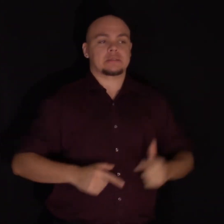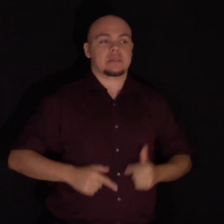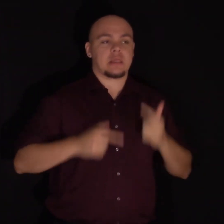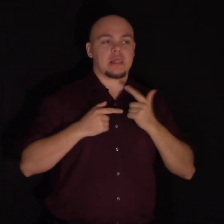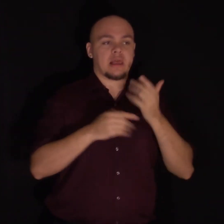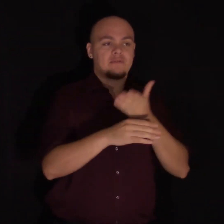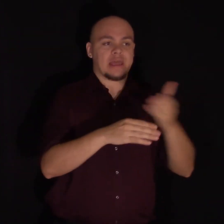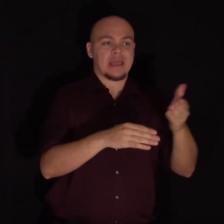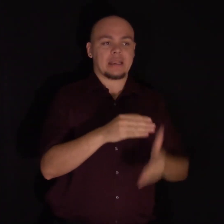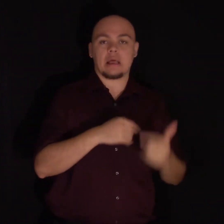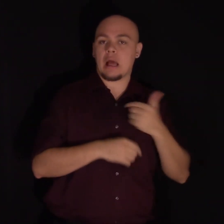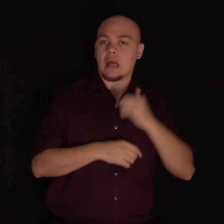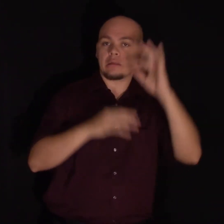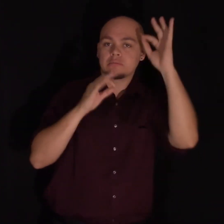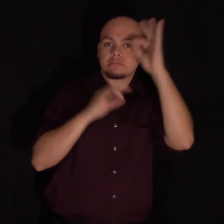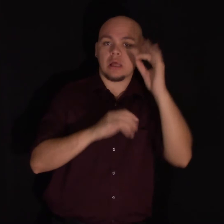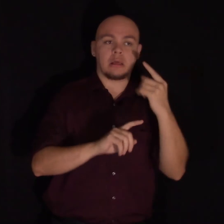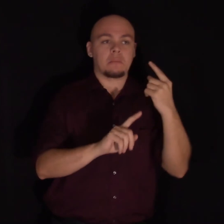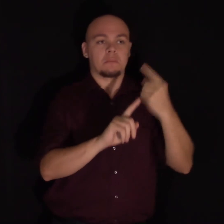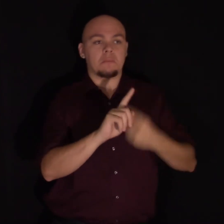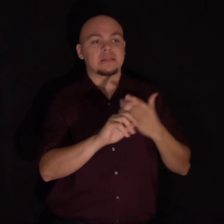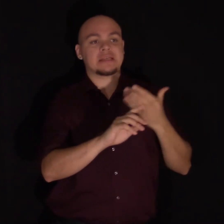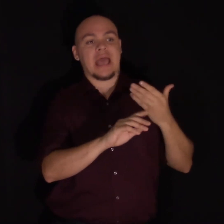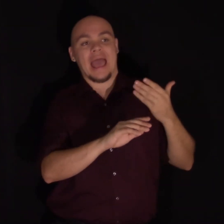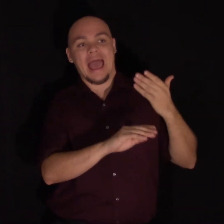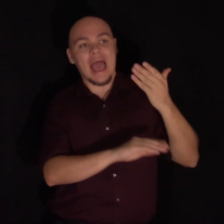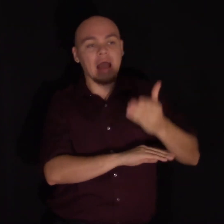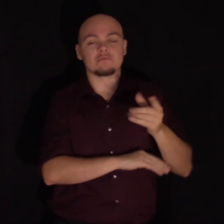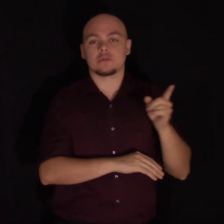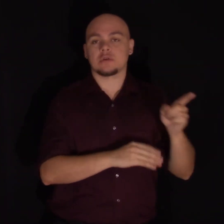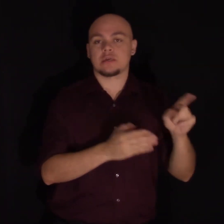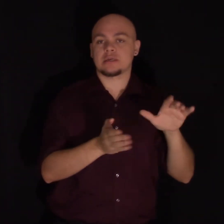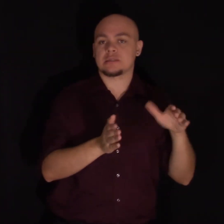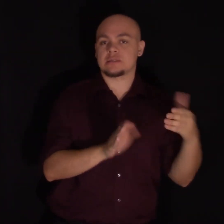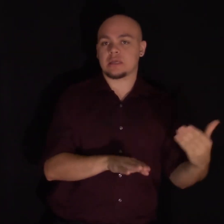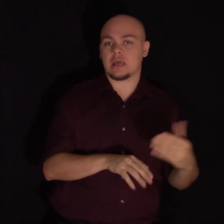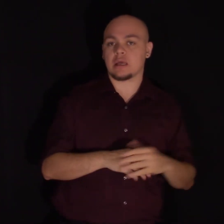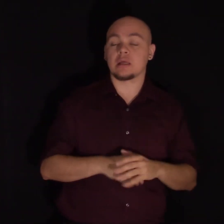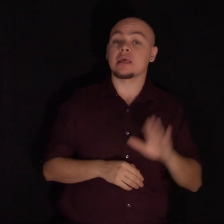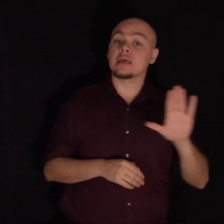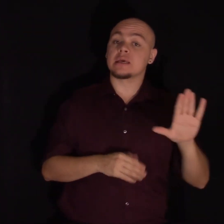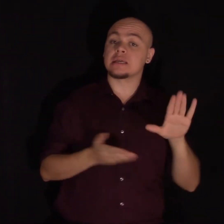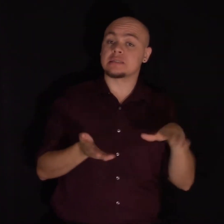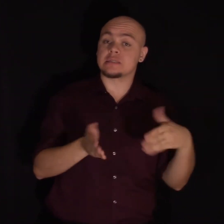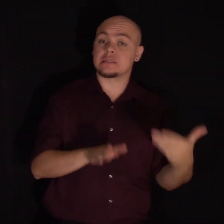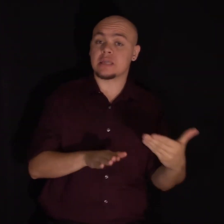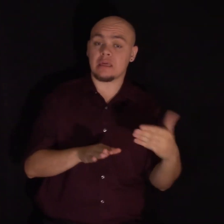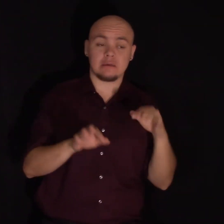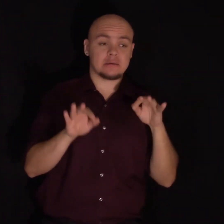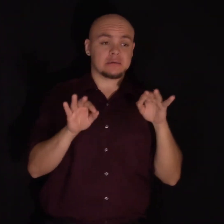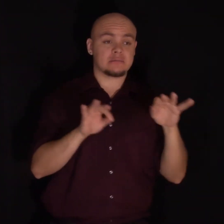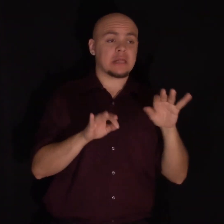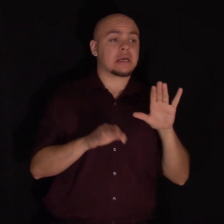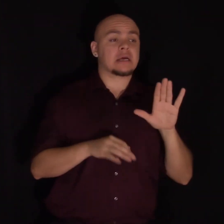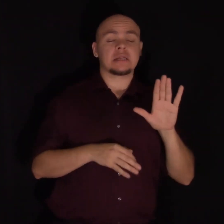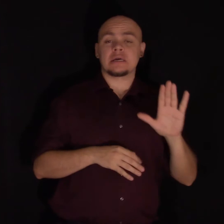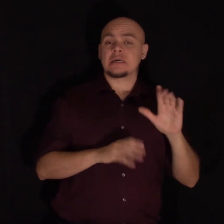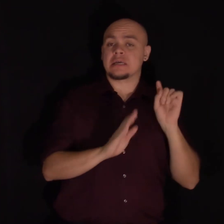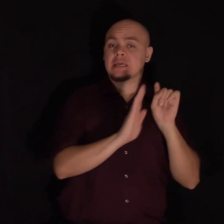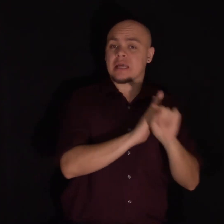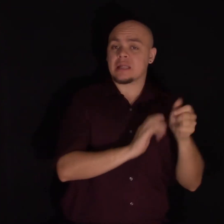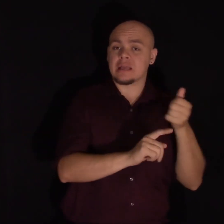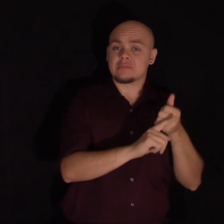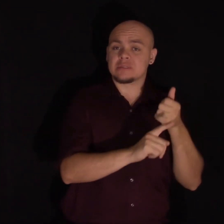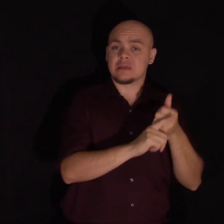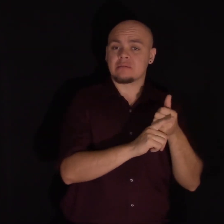any of this until months after his death. When I talk about his death as a suicide, I'm not trying